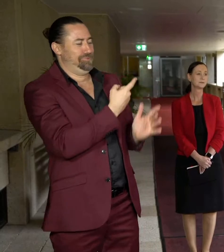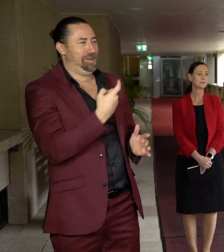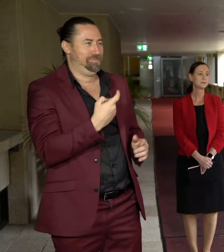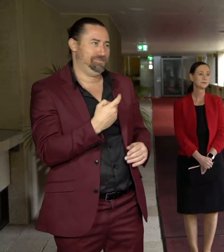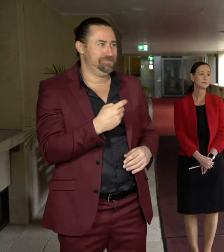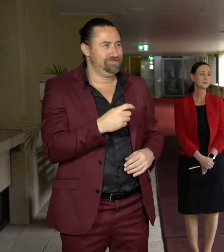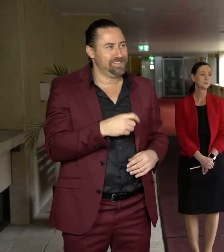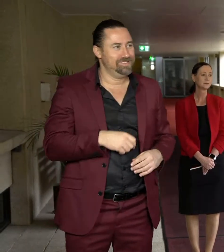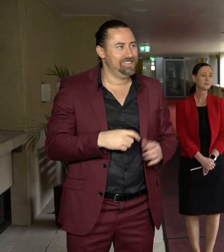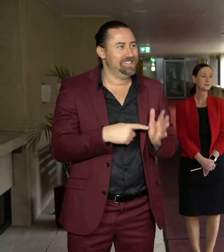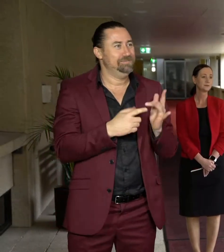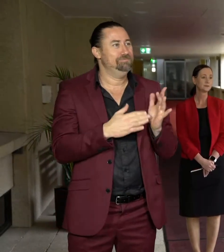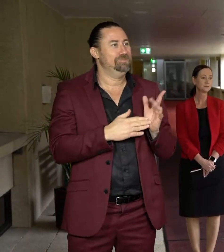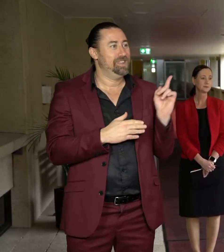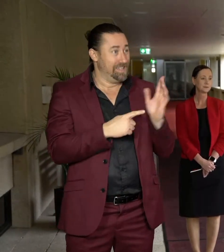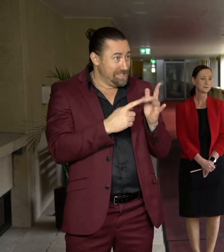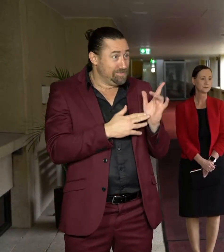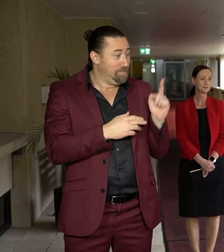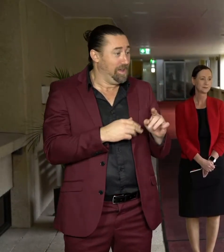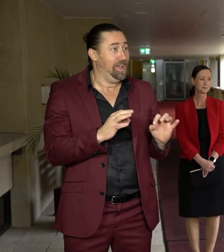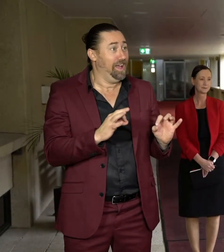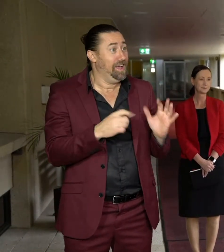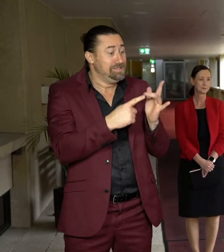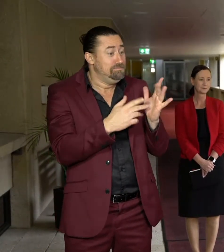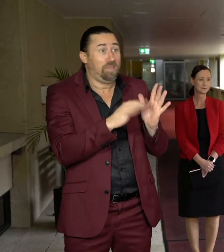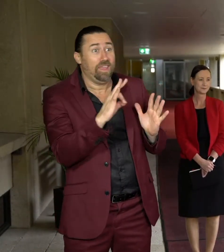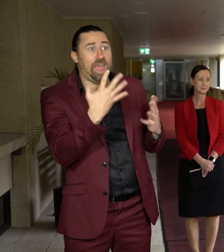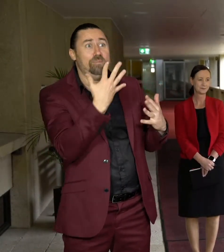Who are we waiting on? Is he coming? How many cameras?